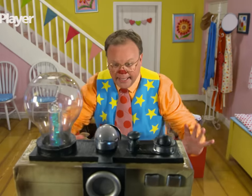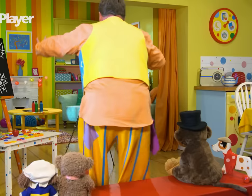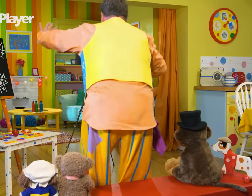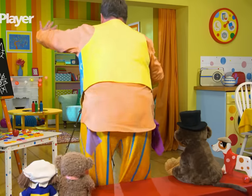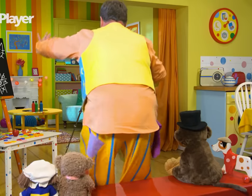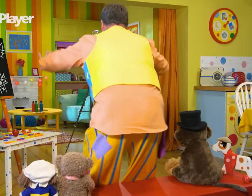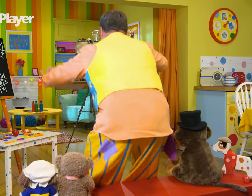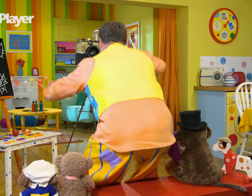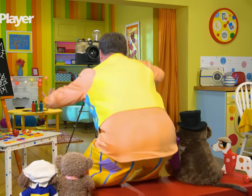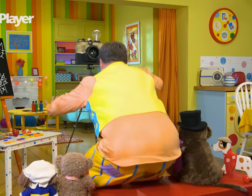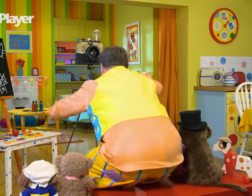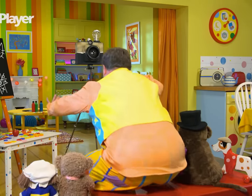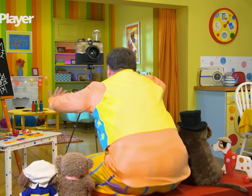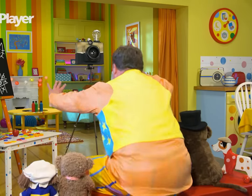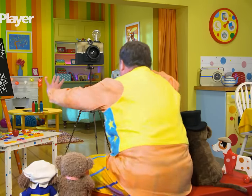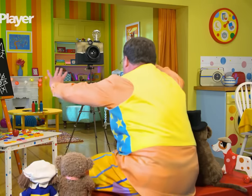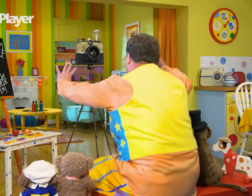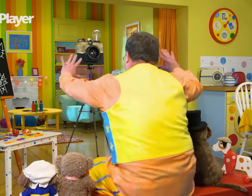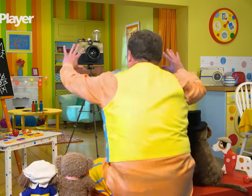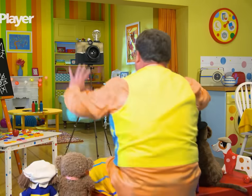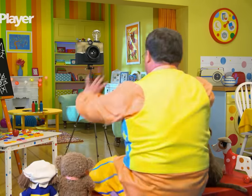Get ready to smile. We're going to be okay.